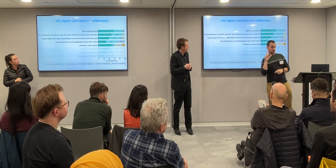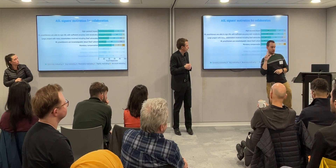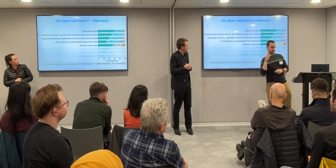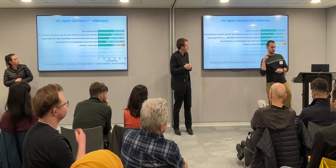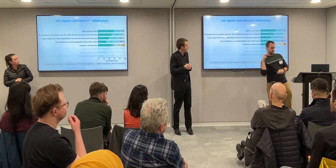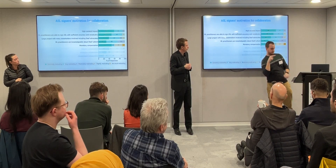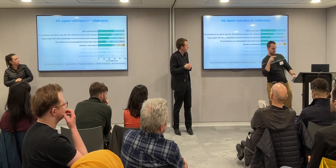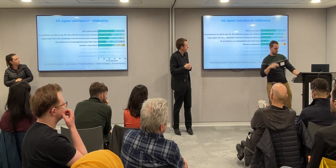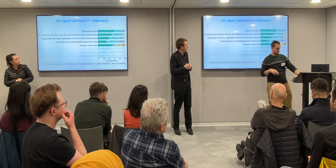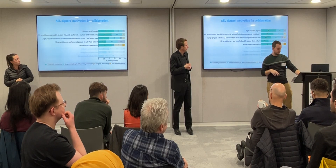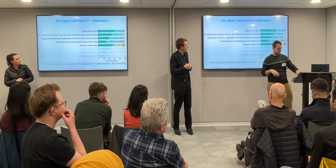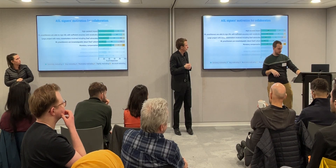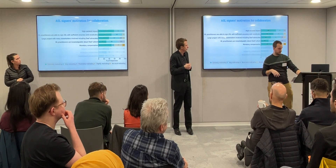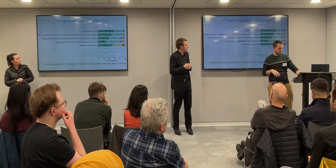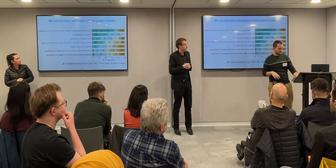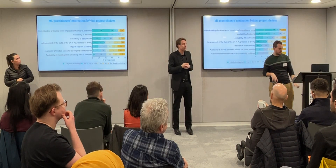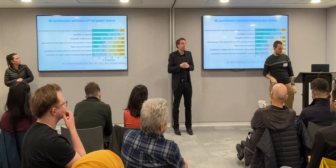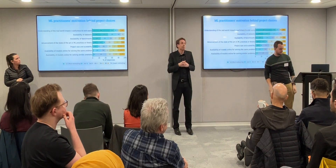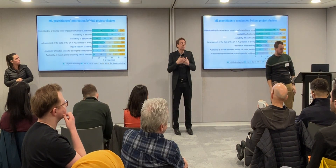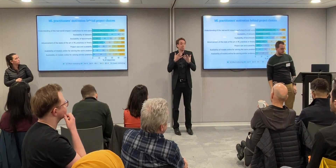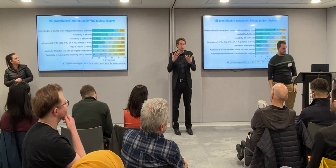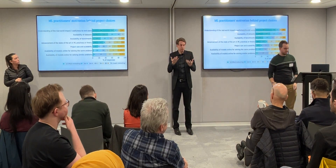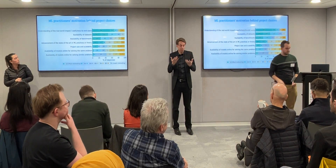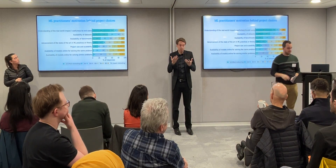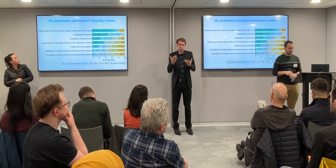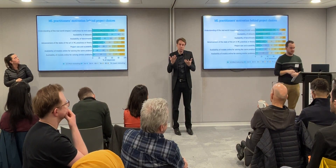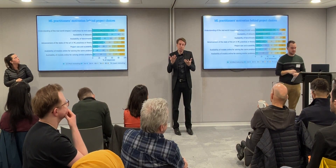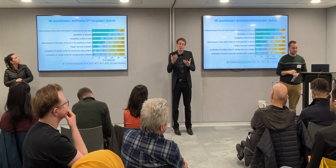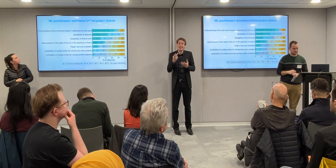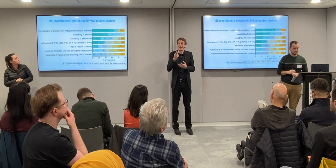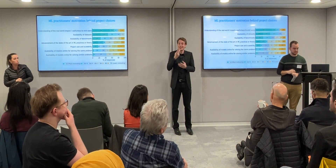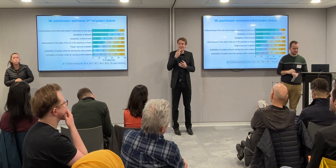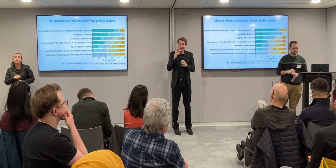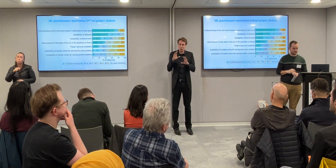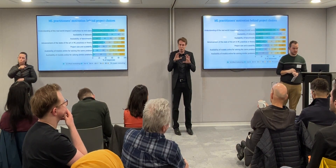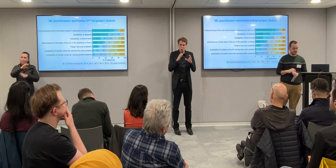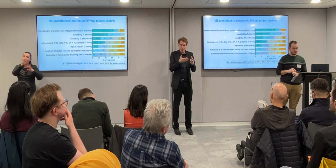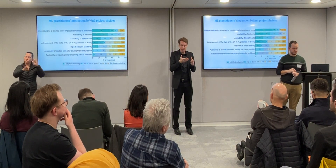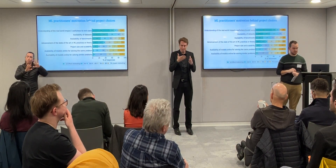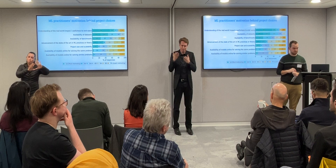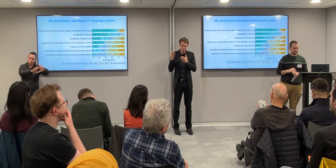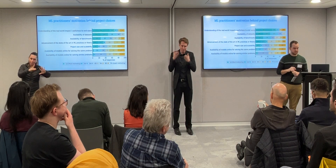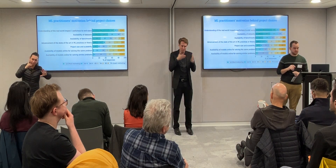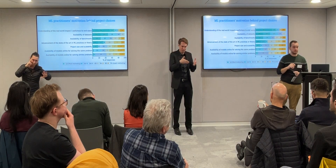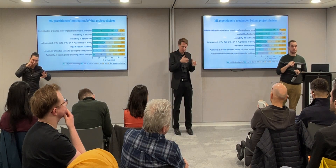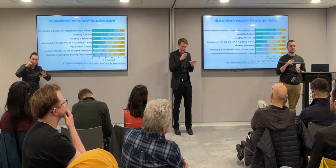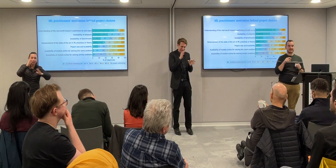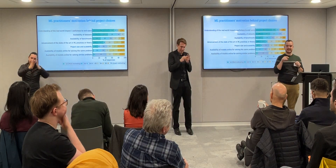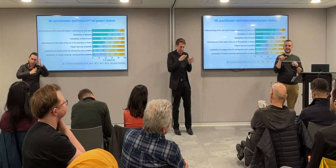Now, we took it from another perspective. In the second group, we had the machine learning practitioners.